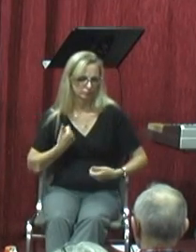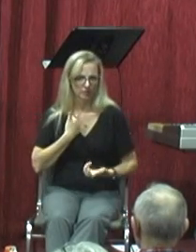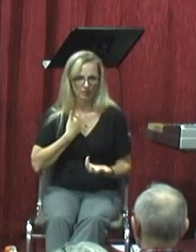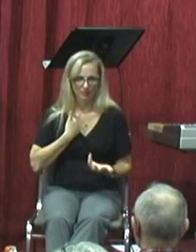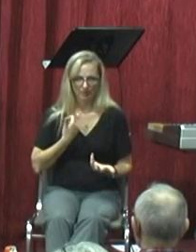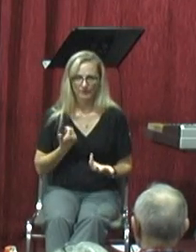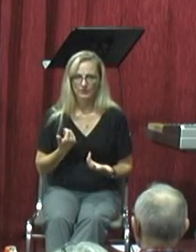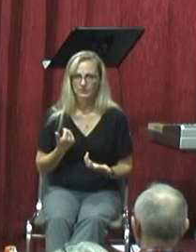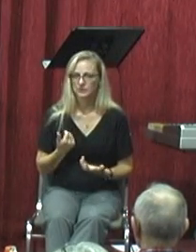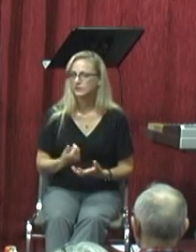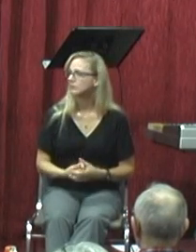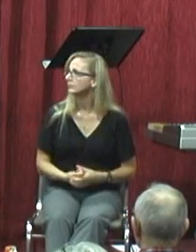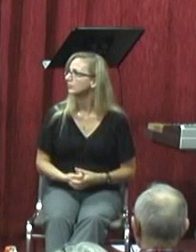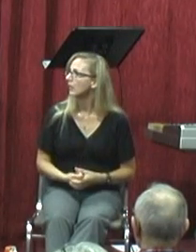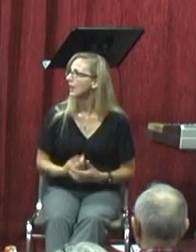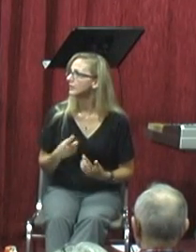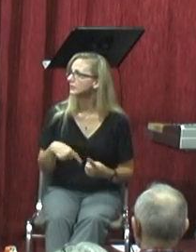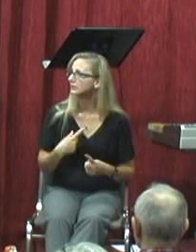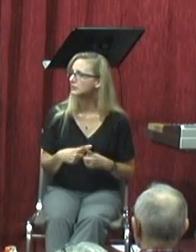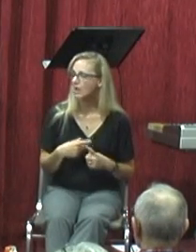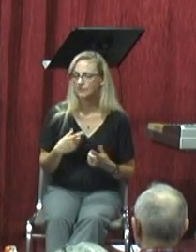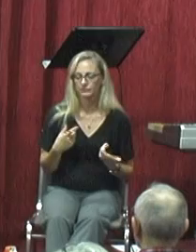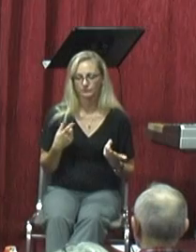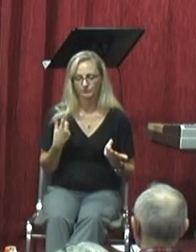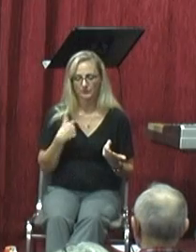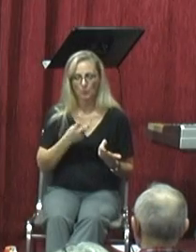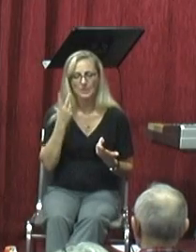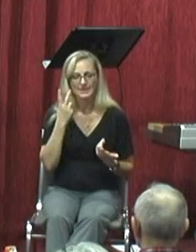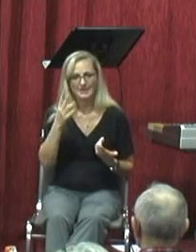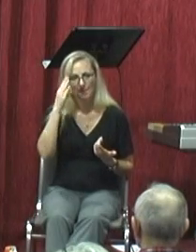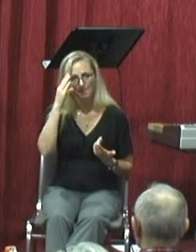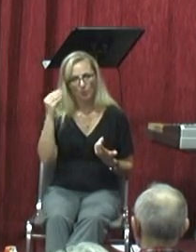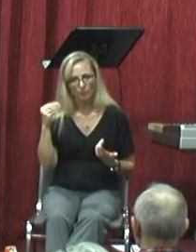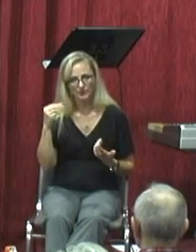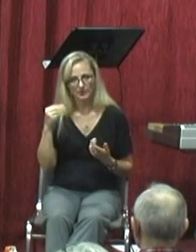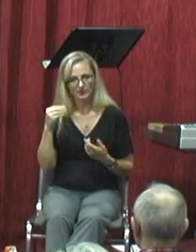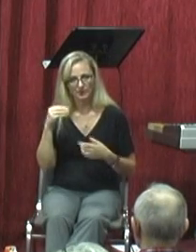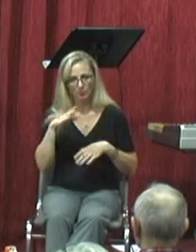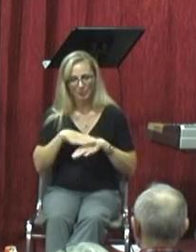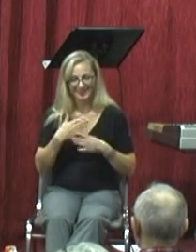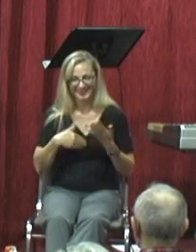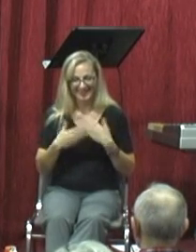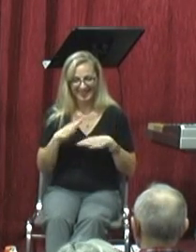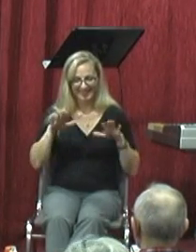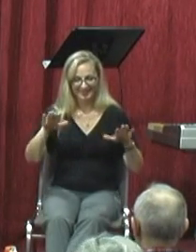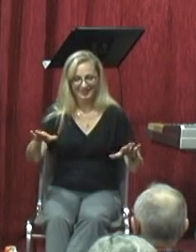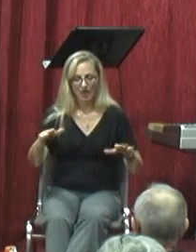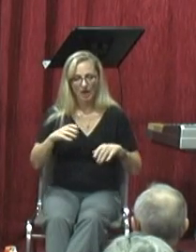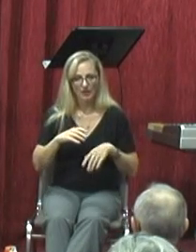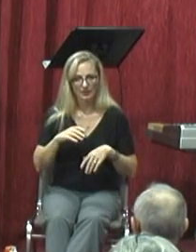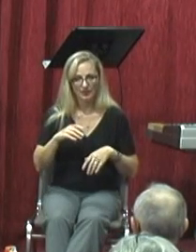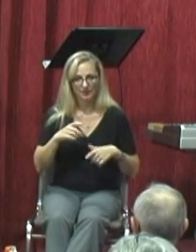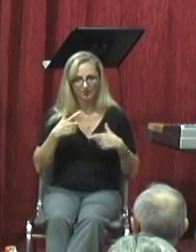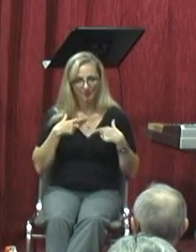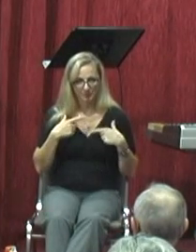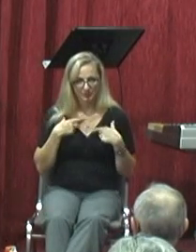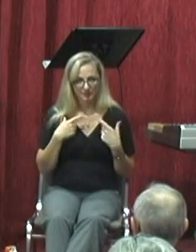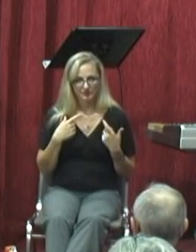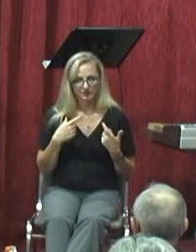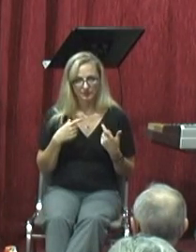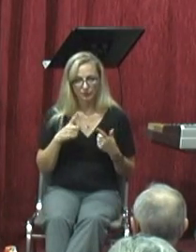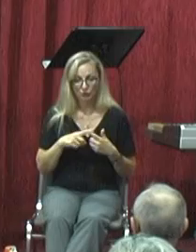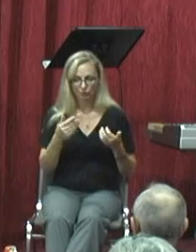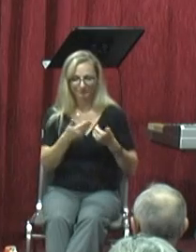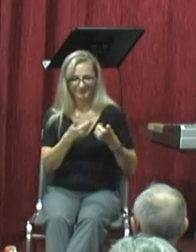that Moses laid his hands on the Aaronic Kohanim to ordain and consecrate them and set them